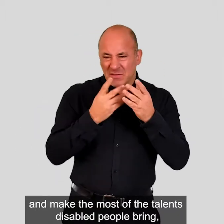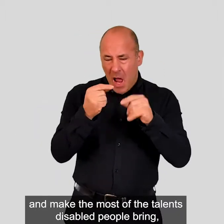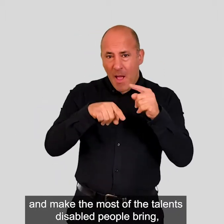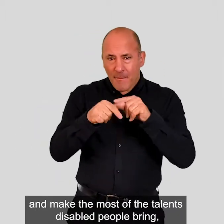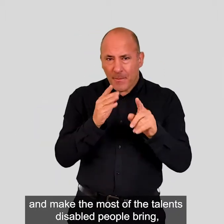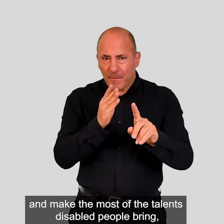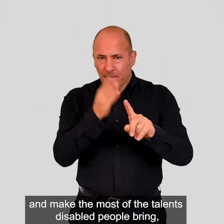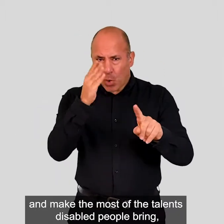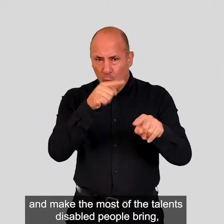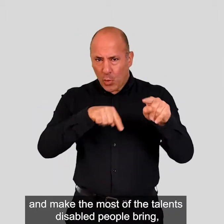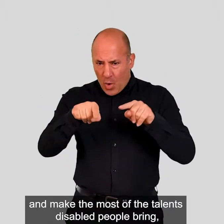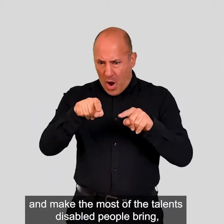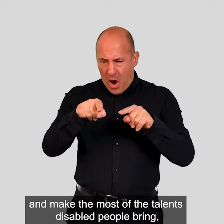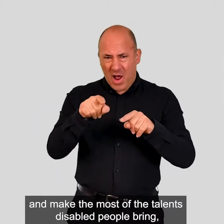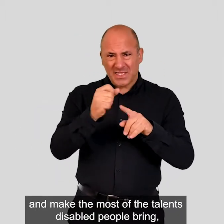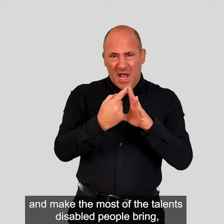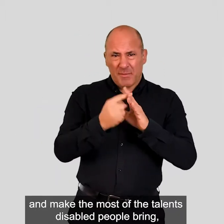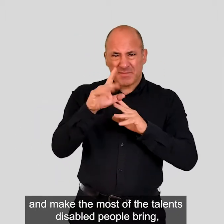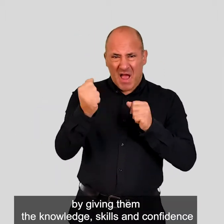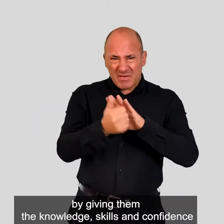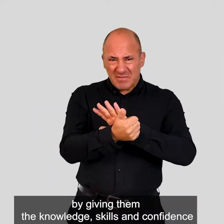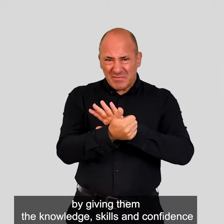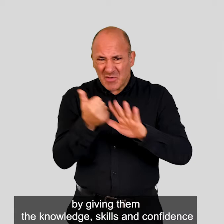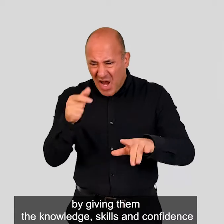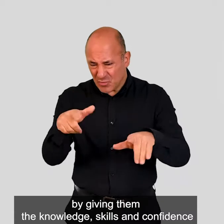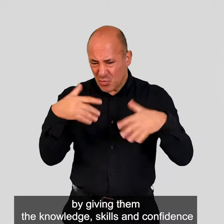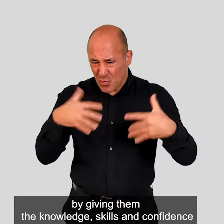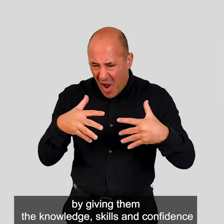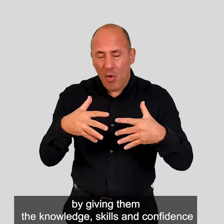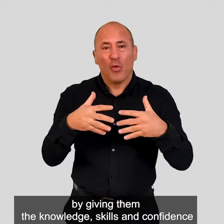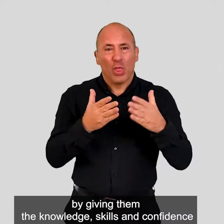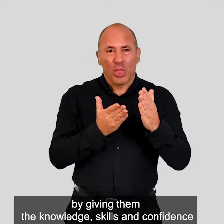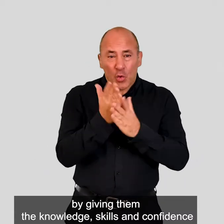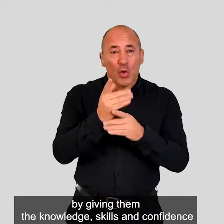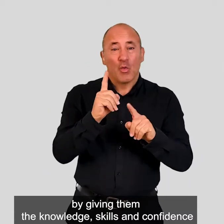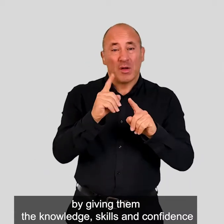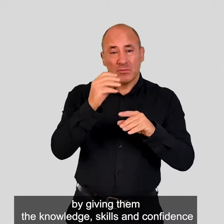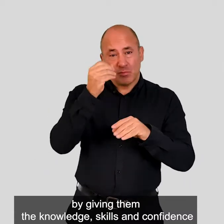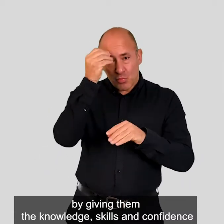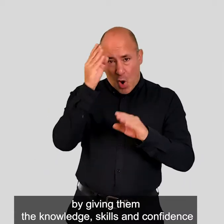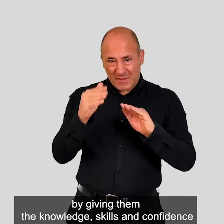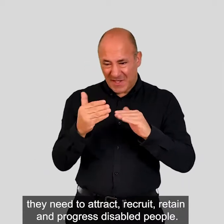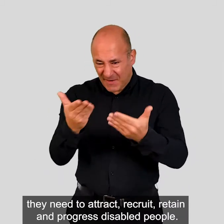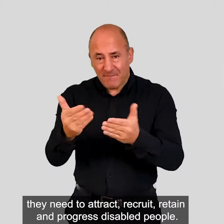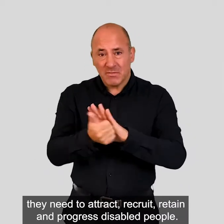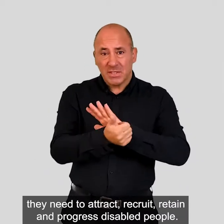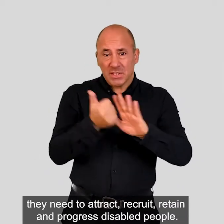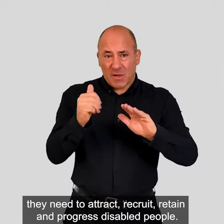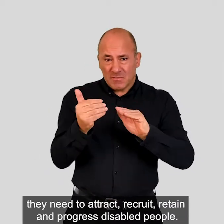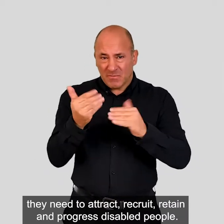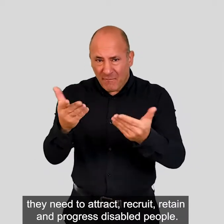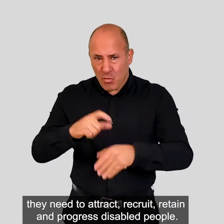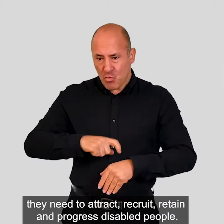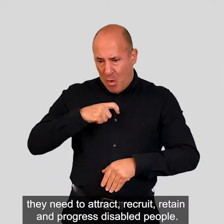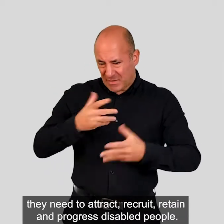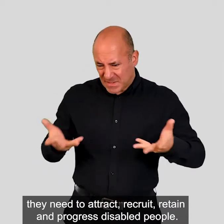of the talents disabled people bring, by giving them the knowledge, skills and confidence they need to attract,